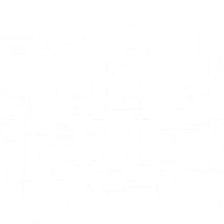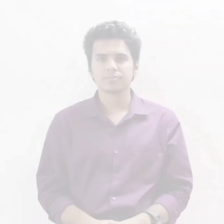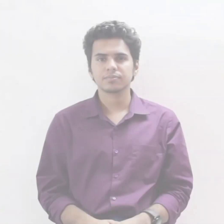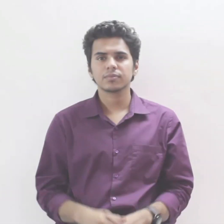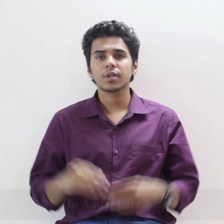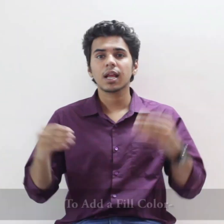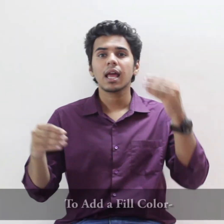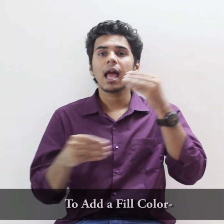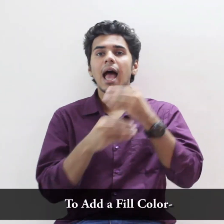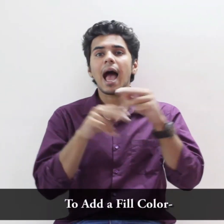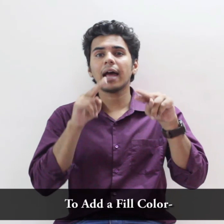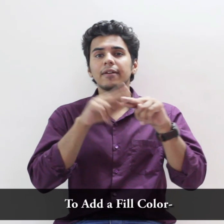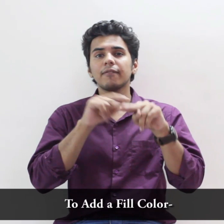To add a fill color.